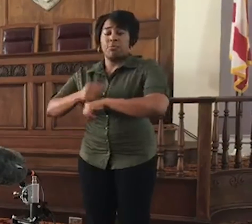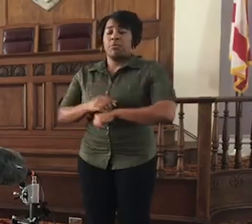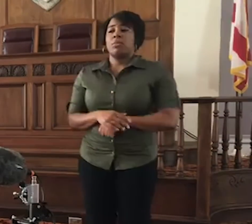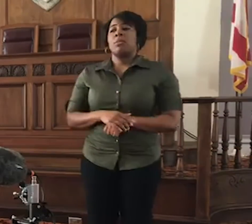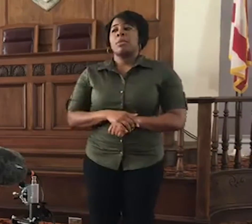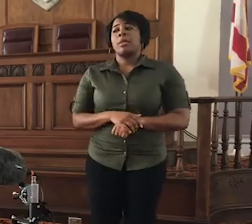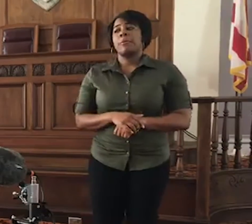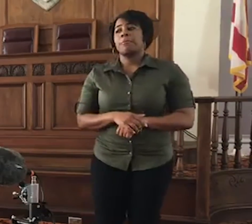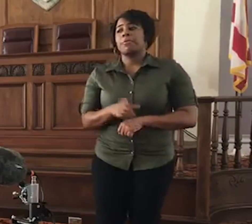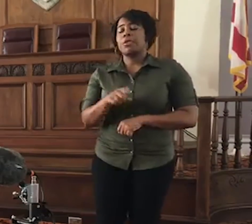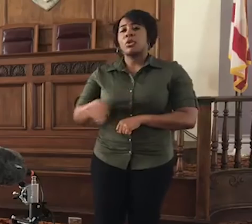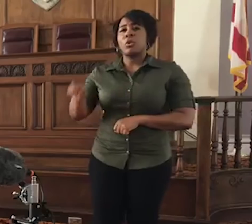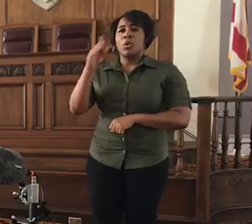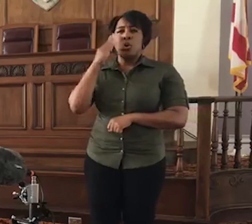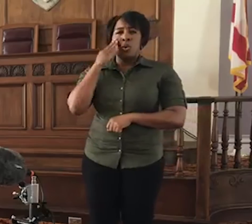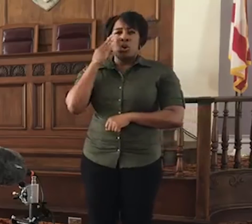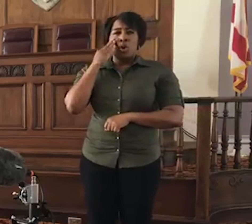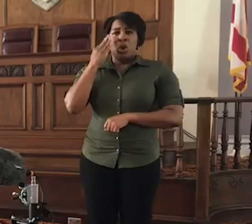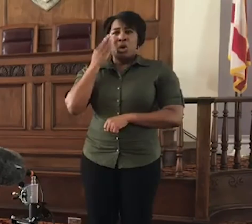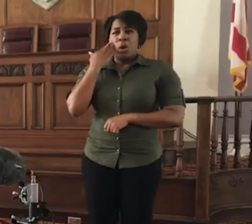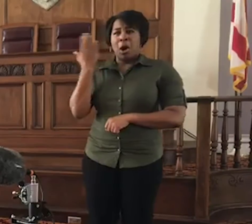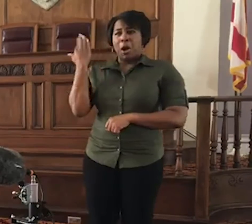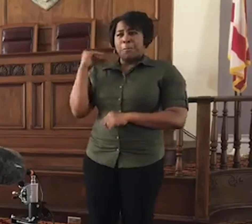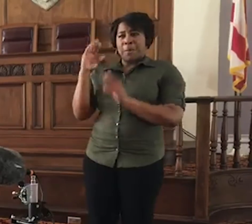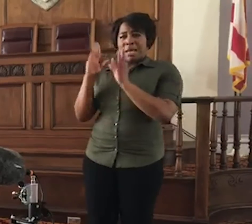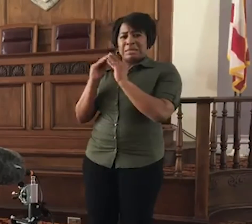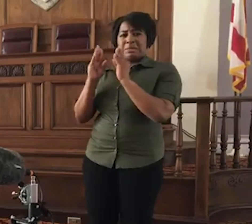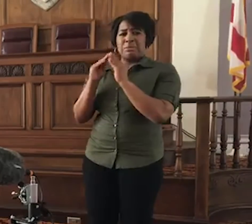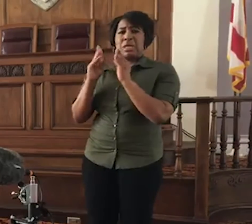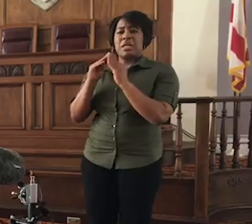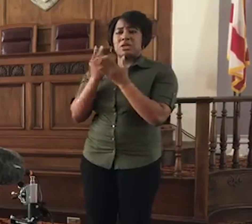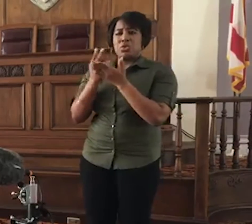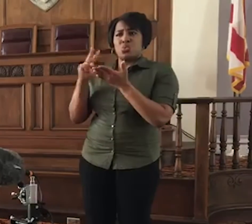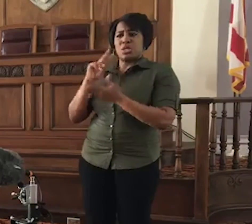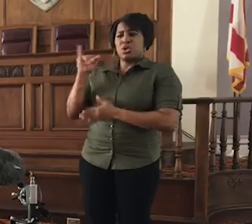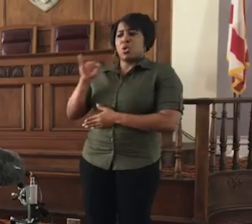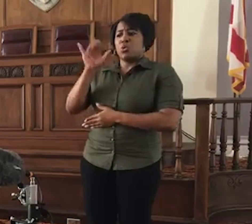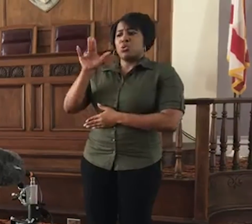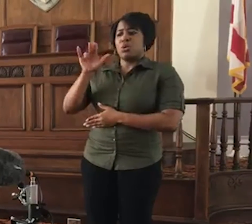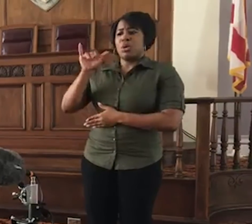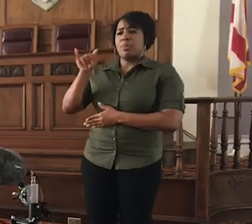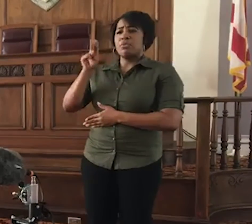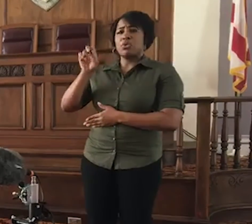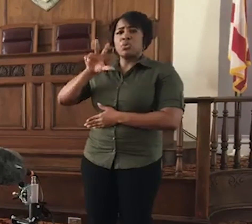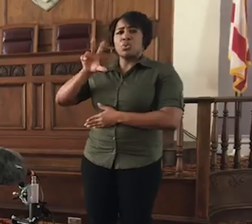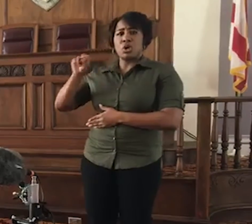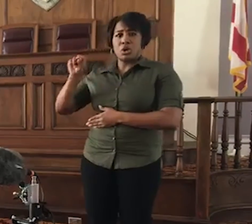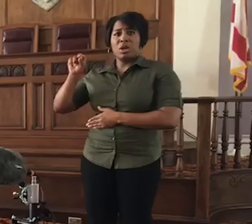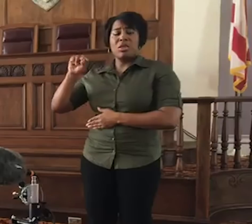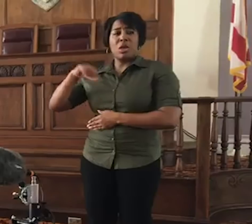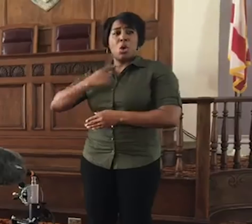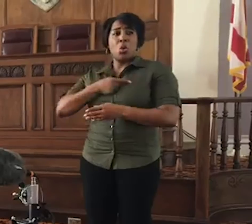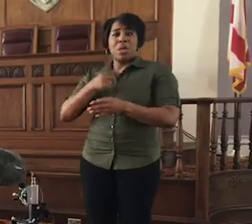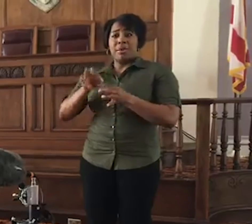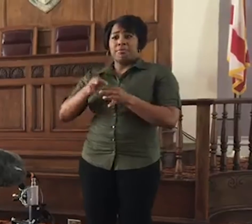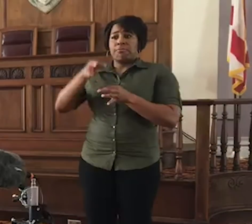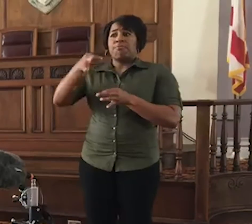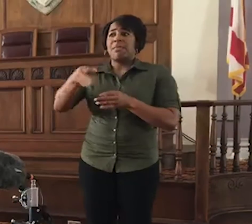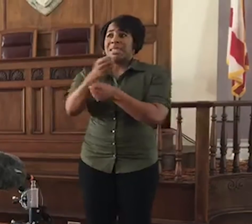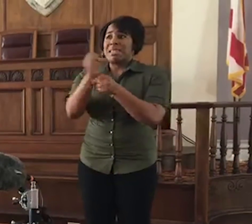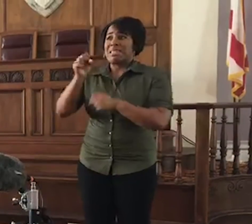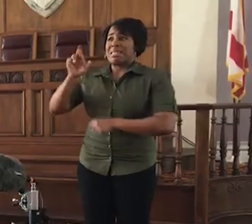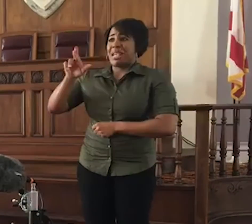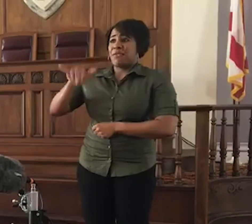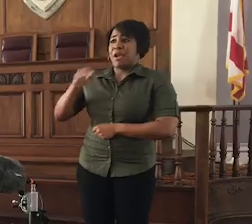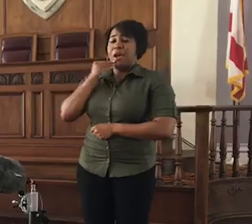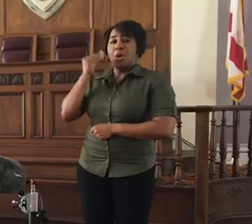our last press conference on June 30th, 2 weeks ago, we extended our Safer at Home order until the